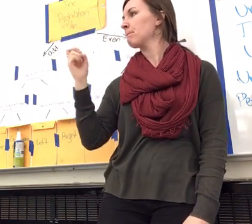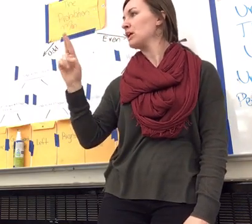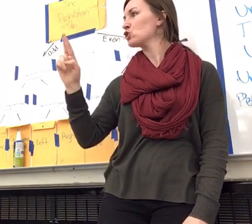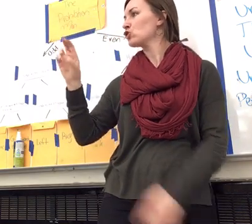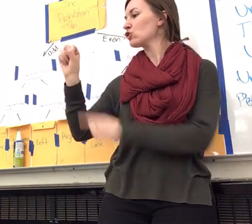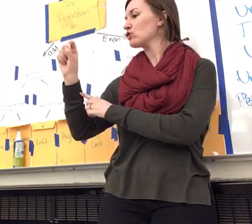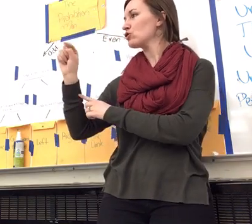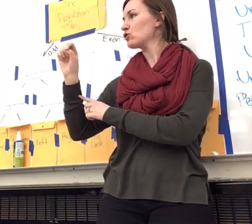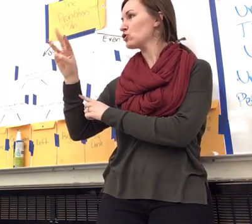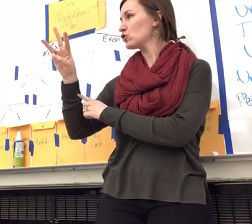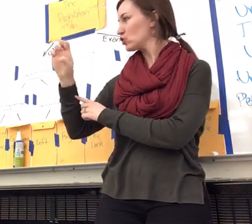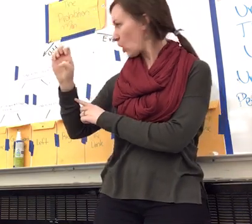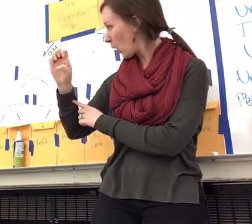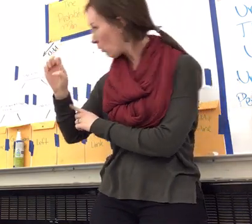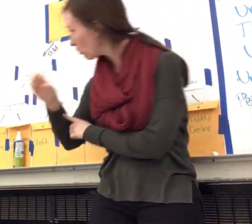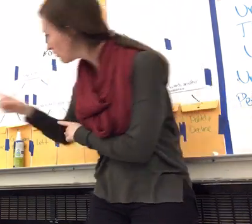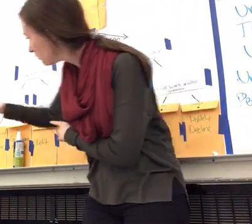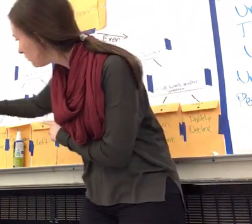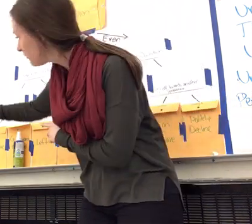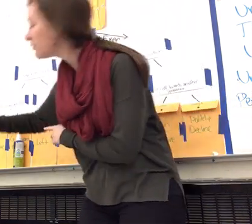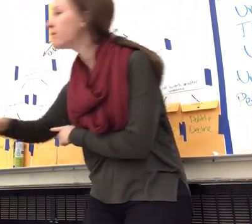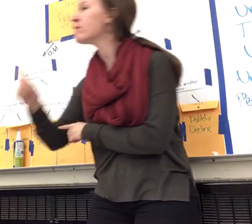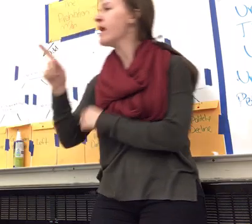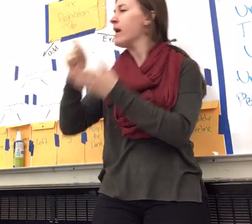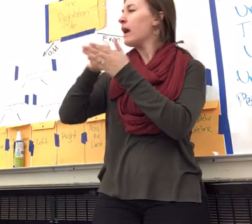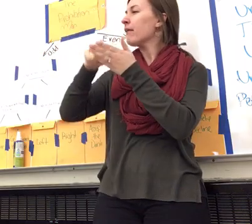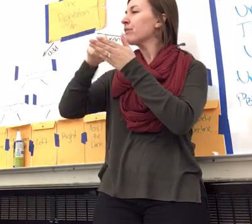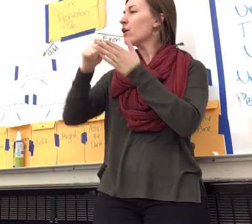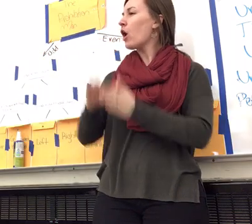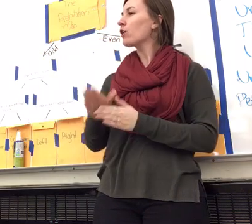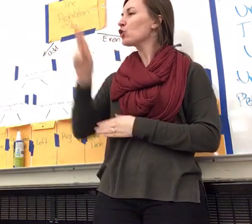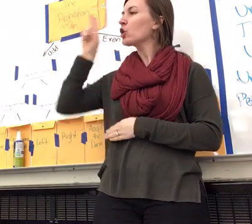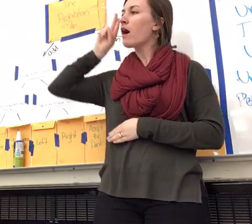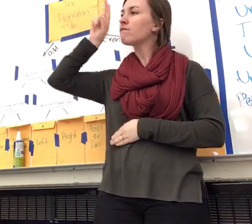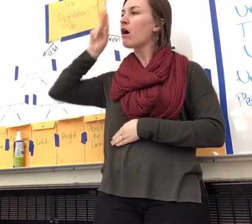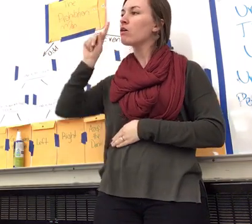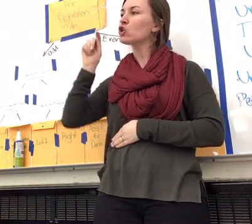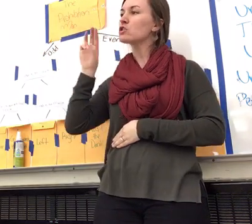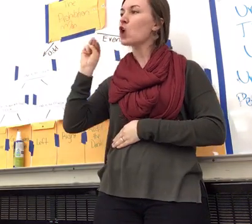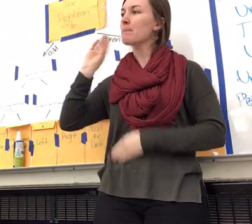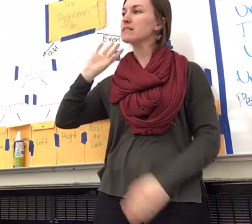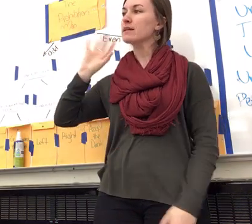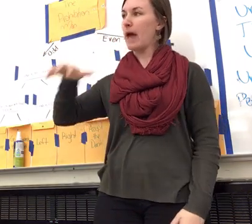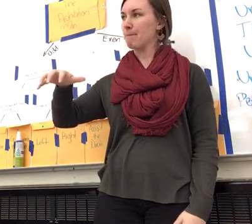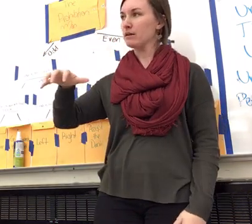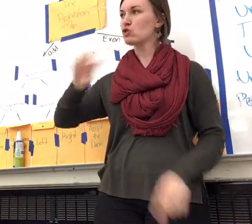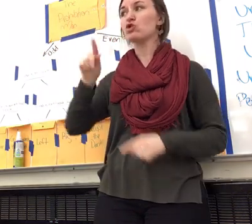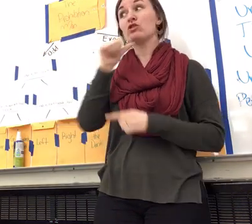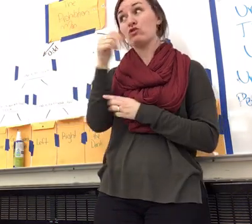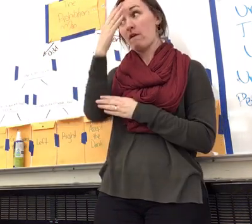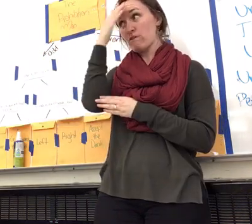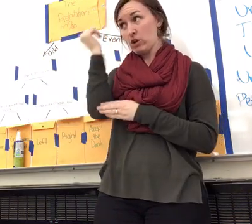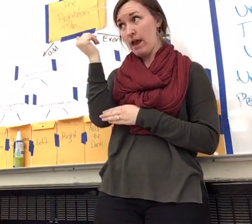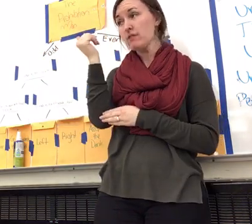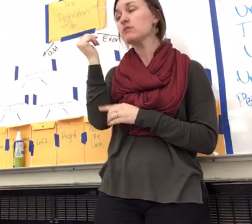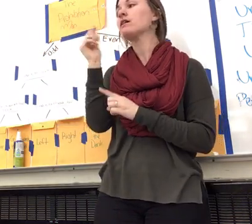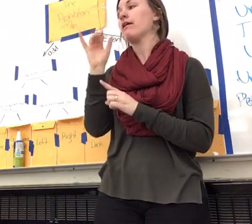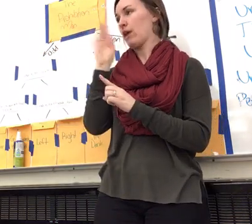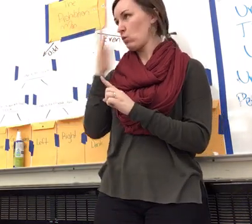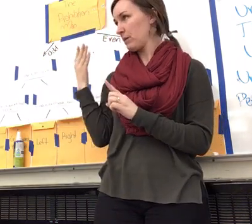Harriet Beecher Stowe is going to be the author of Uncle Tom's Cabin. So just don't forget, Uncle Tom's Cabin is going to be in there. That's where her name is